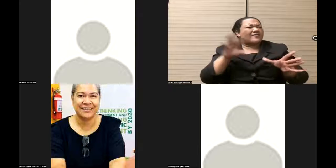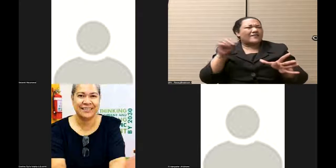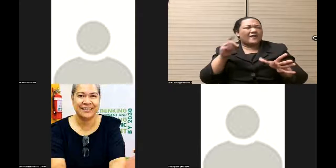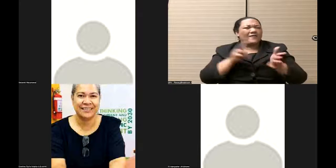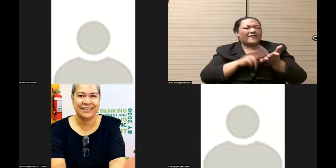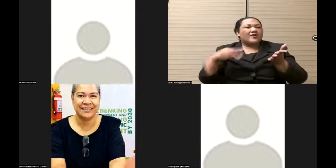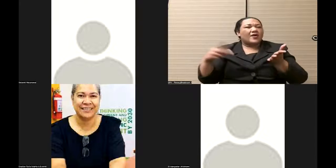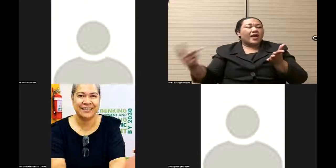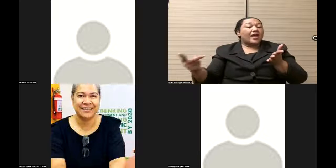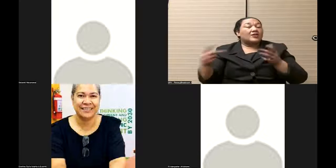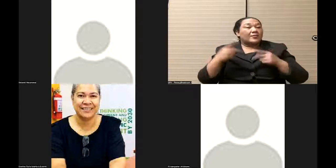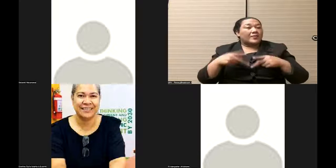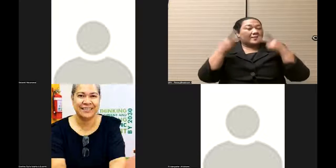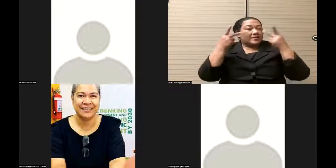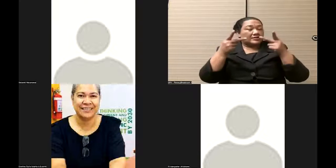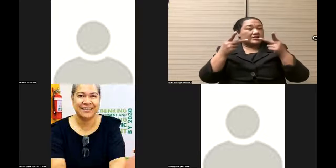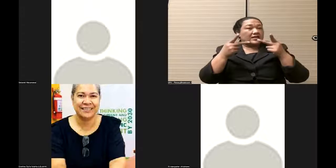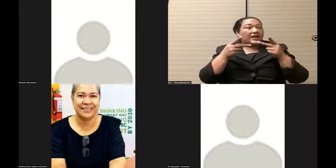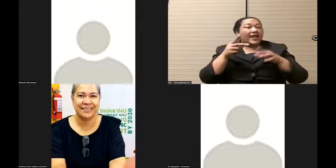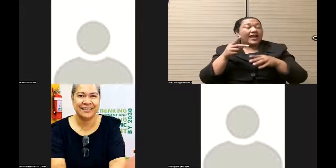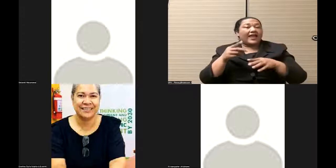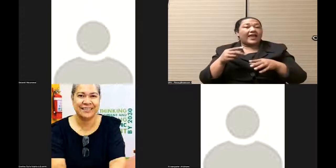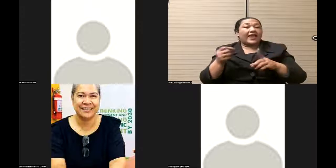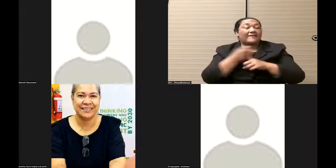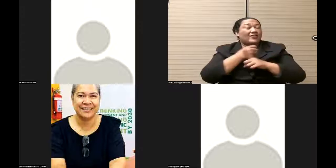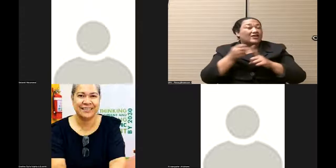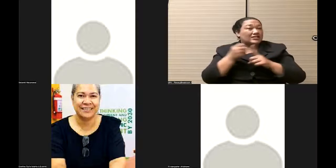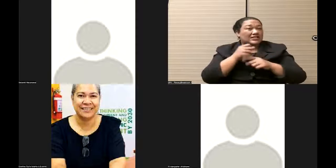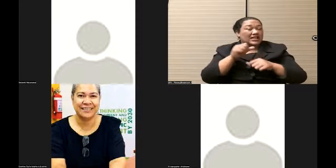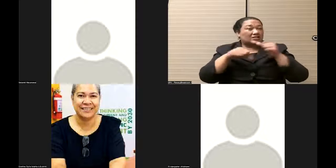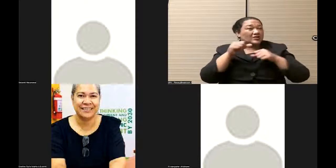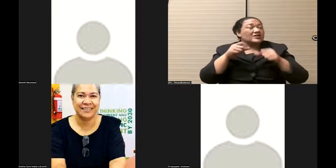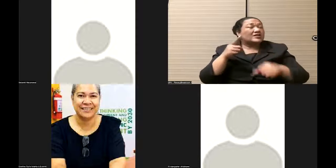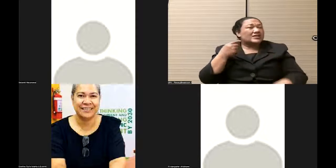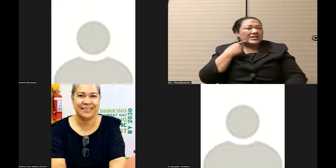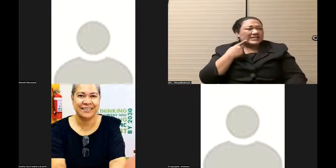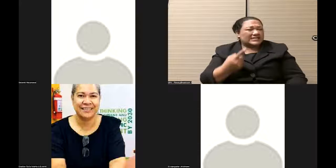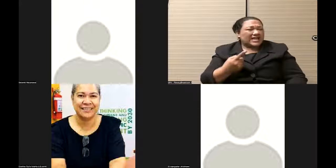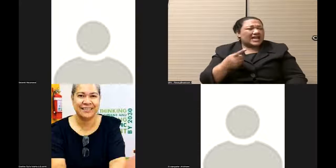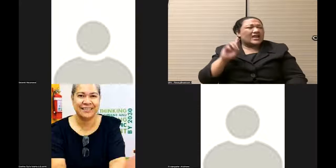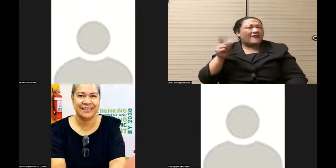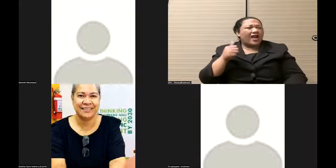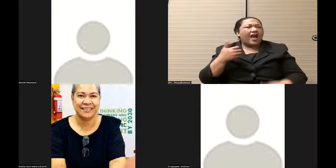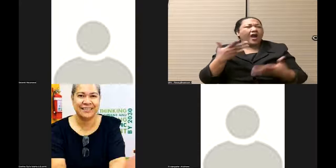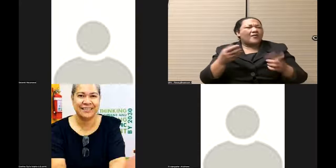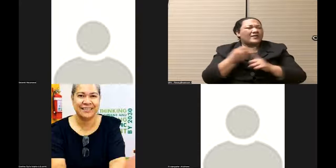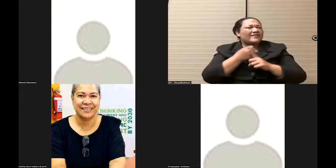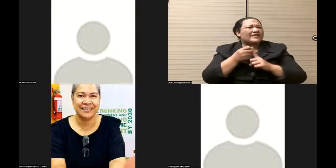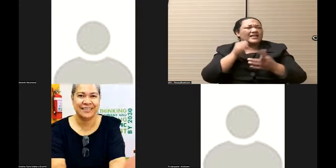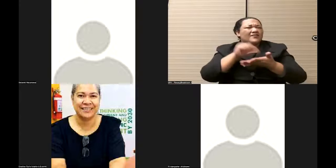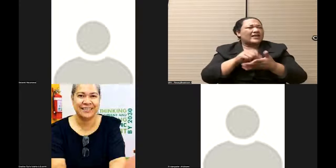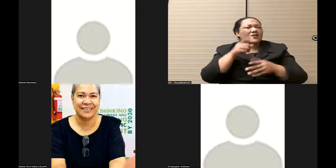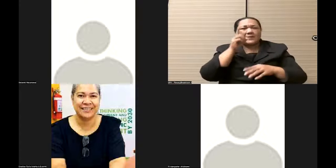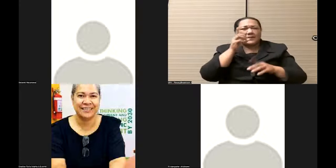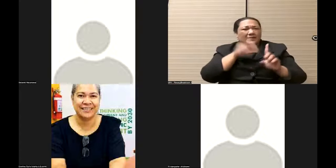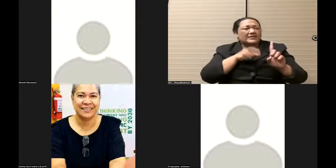They're saying we advocate for the rights of persons with disabilities. We make sure that people with disabilities in Vanuatu are included in